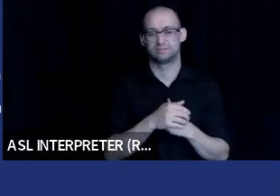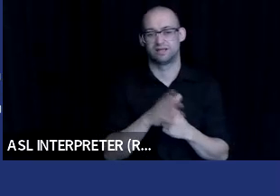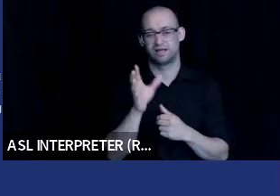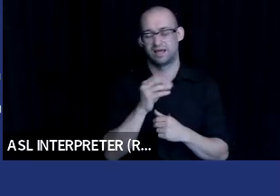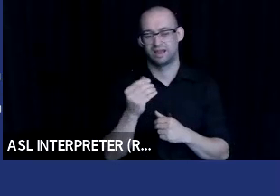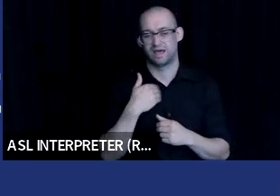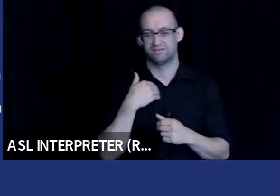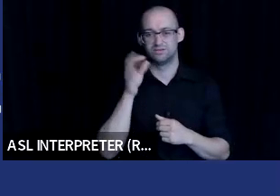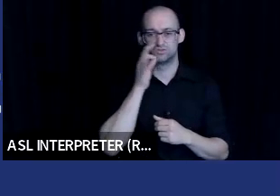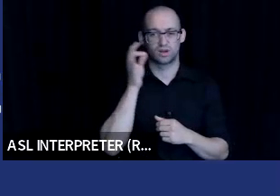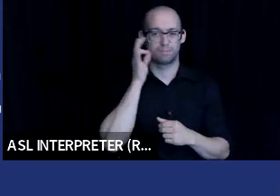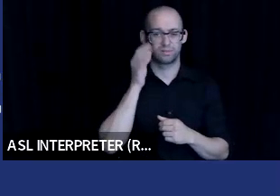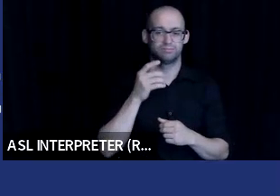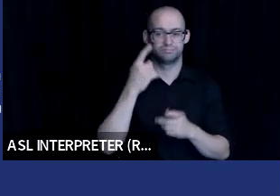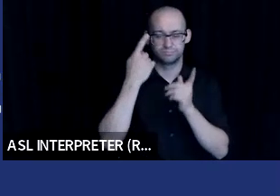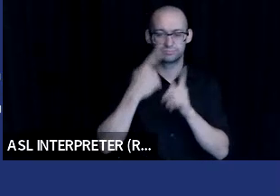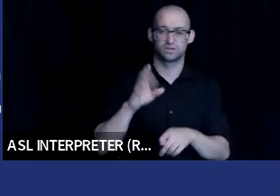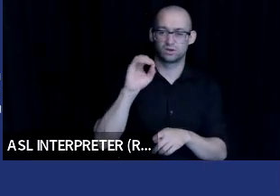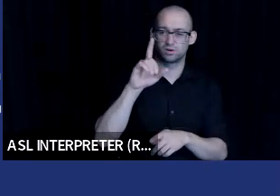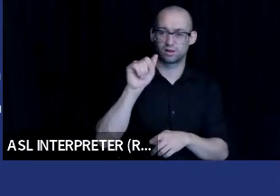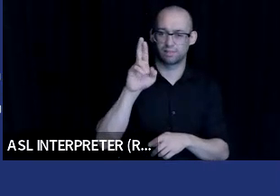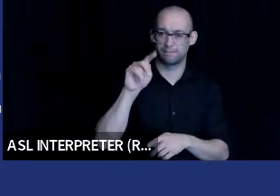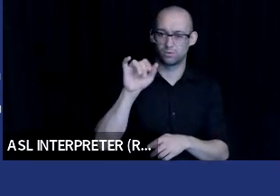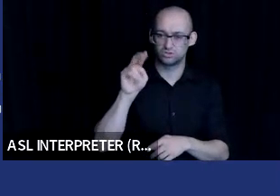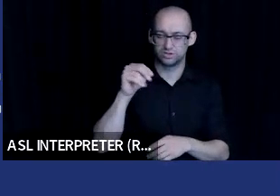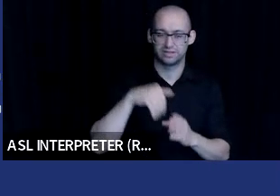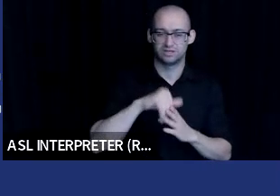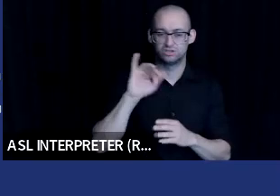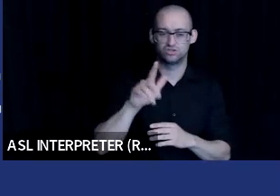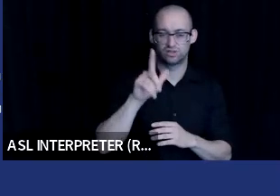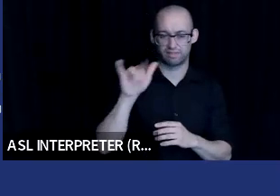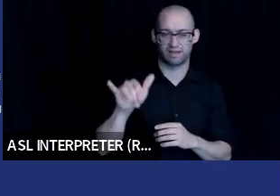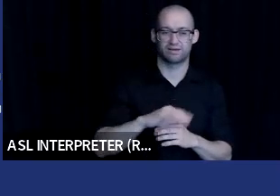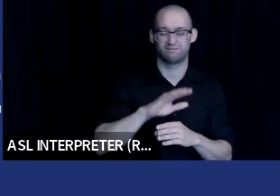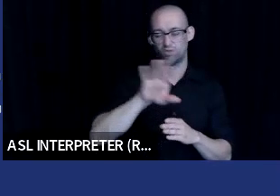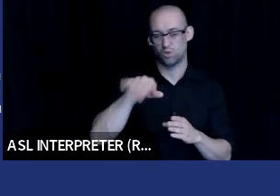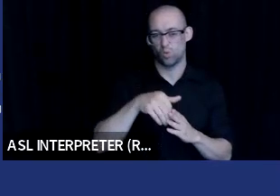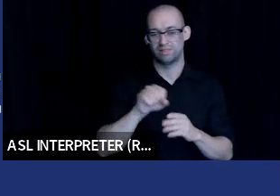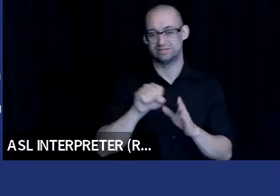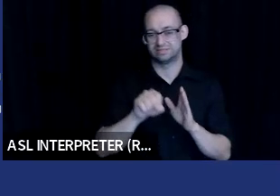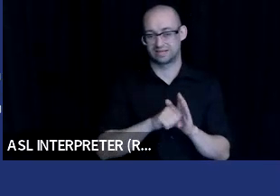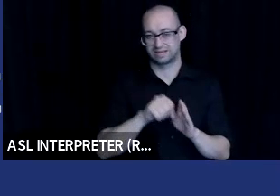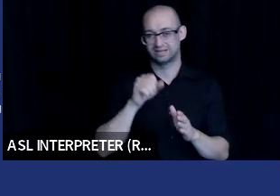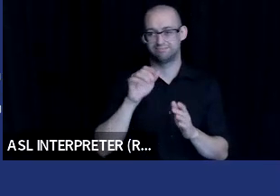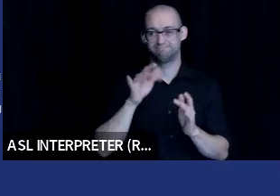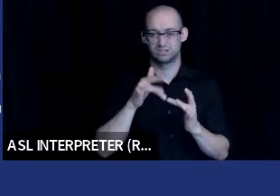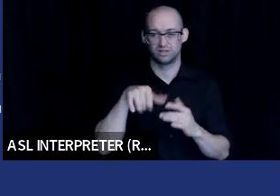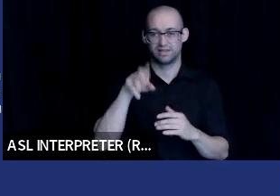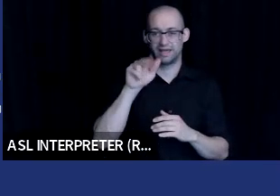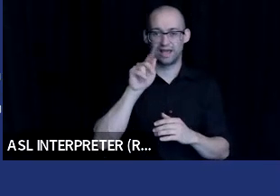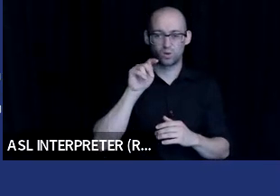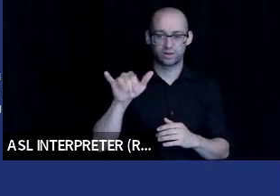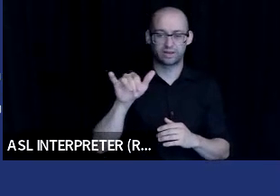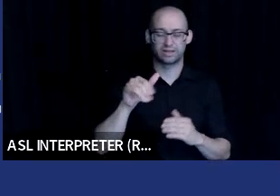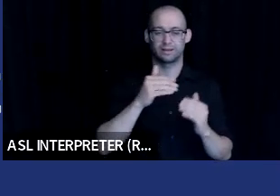tribal collaboration in July. For the statewide digital equity planning group, we